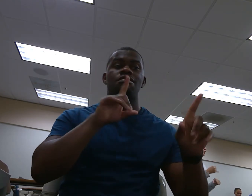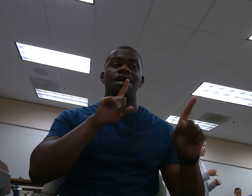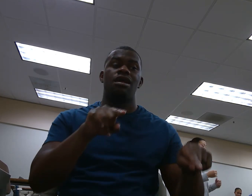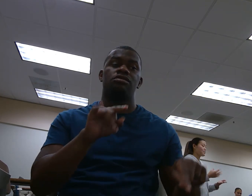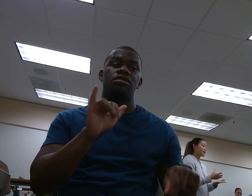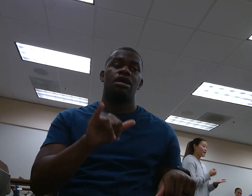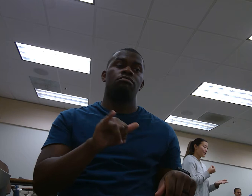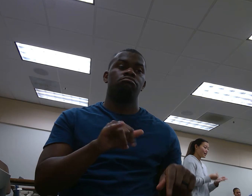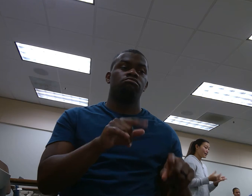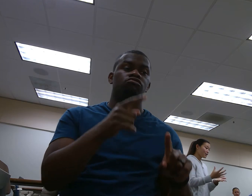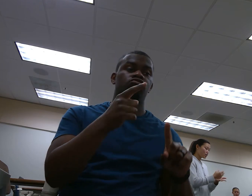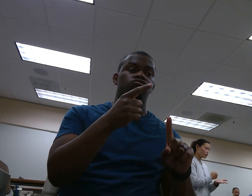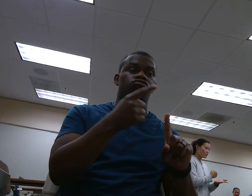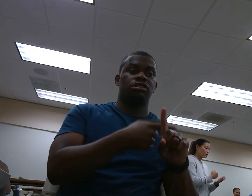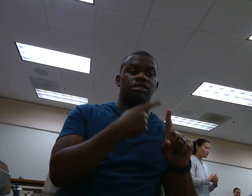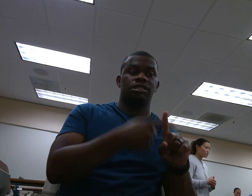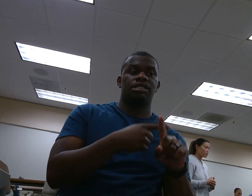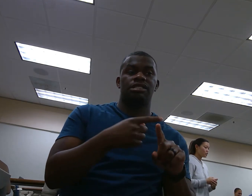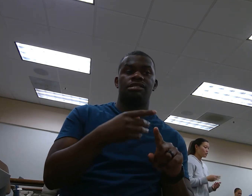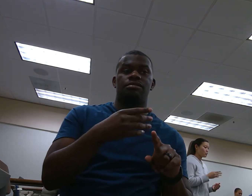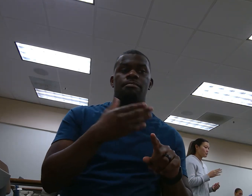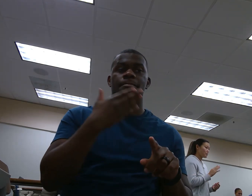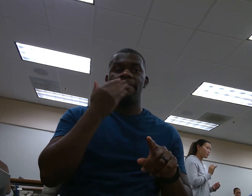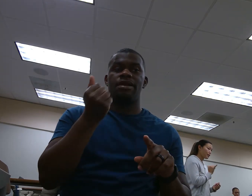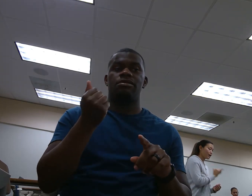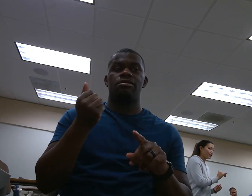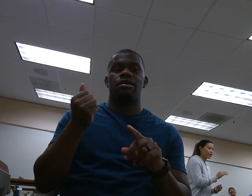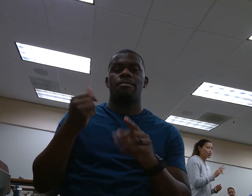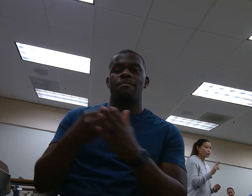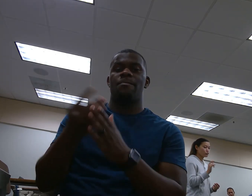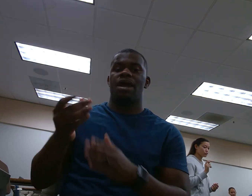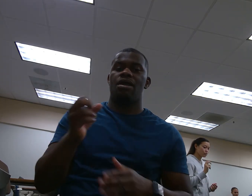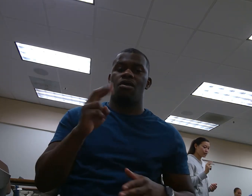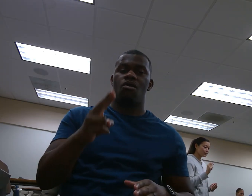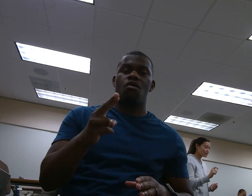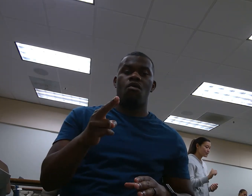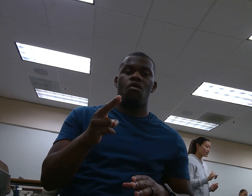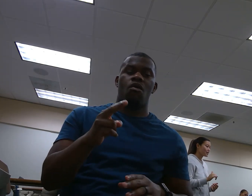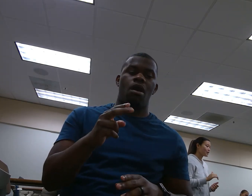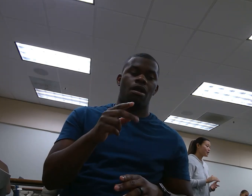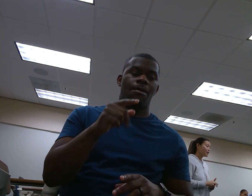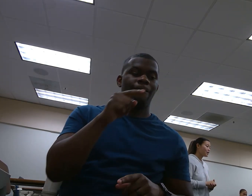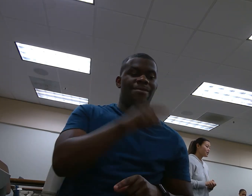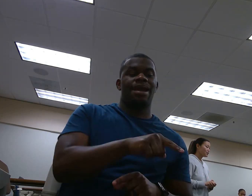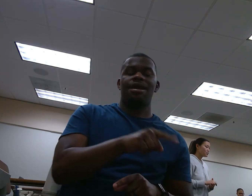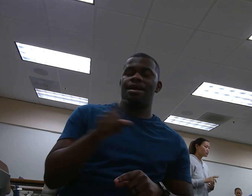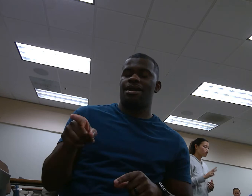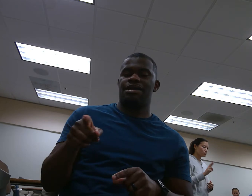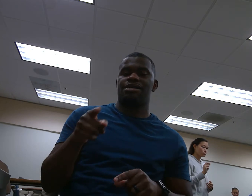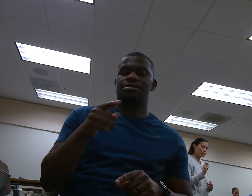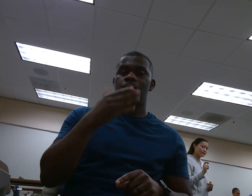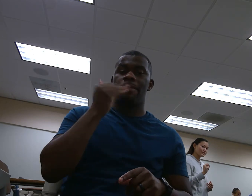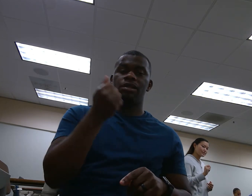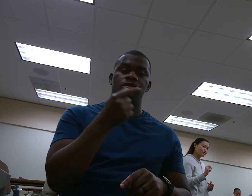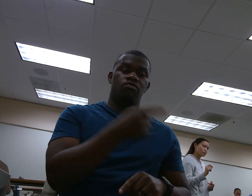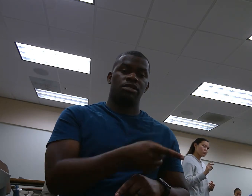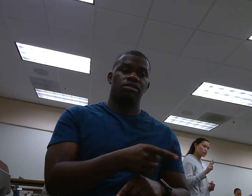always better than buying, or that buying is always better than renting. It really depends on the circumstances. This is a back of the envelope version. In future videos, we'll do a more